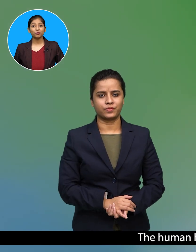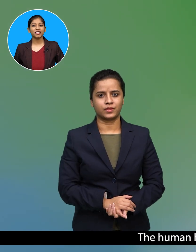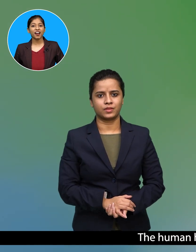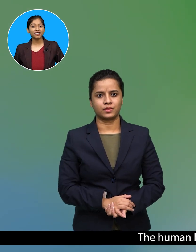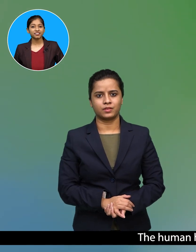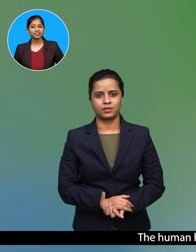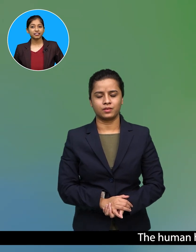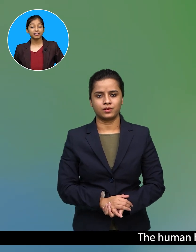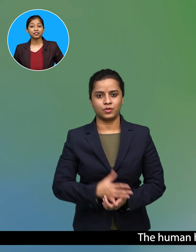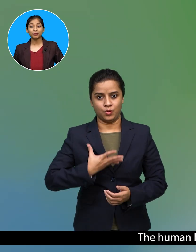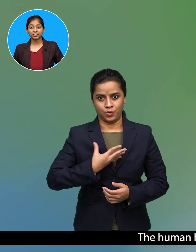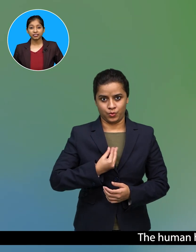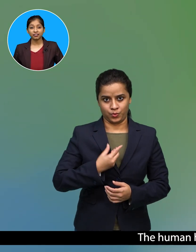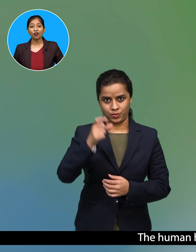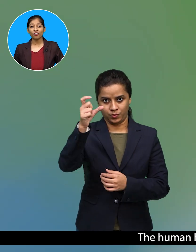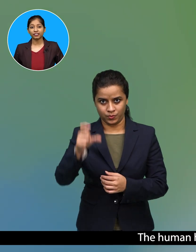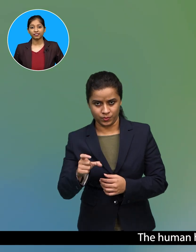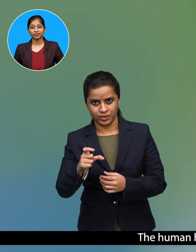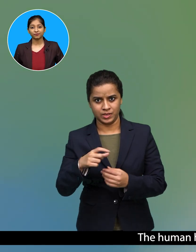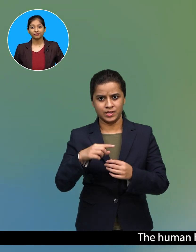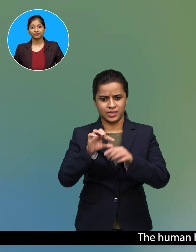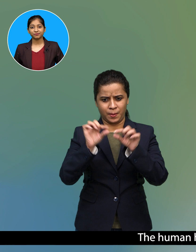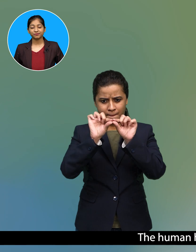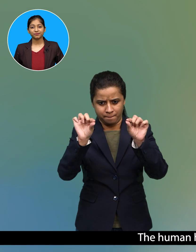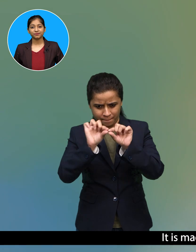The human heart is a muscular organ.